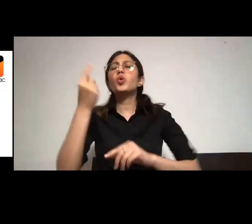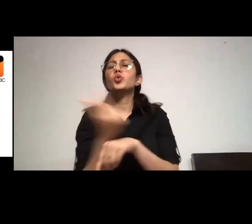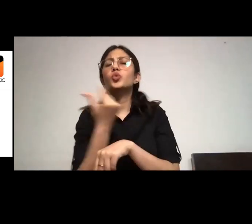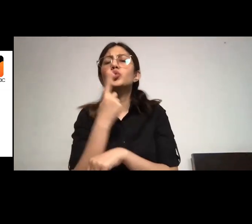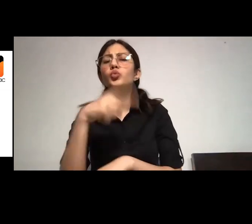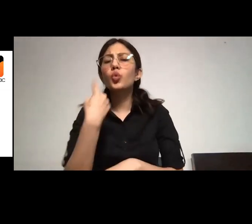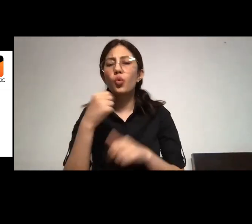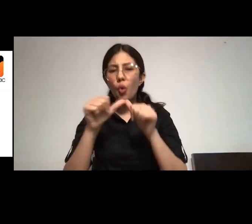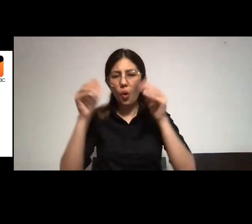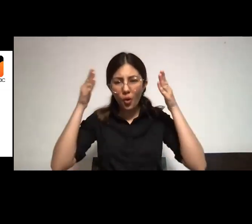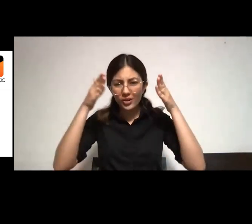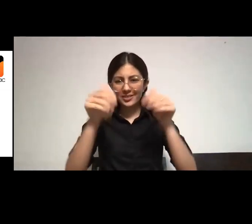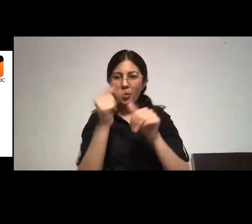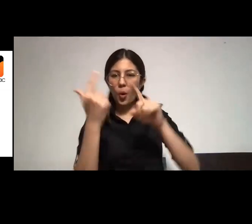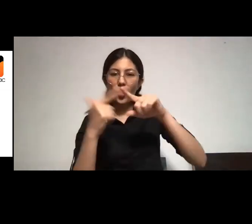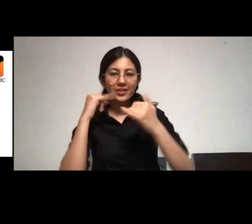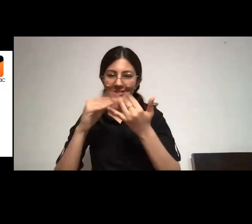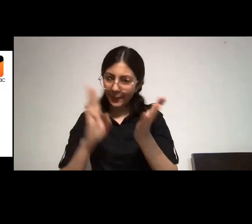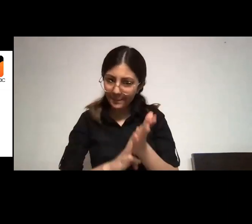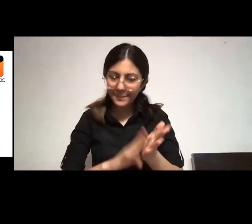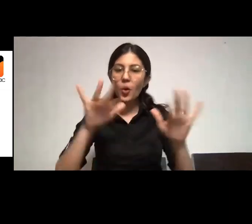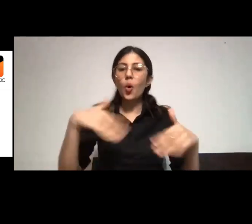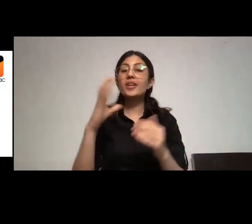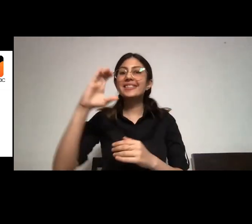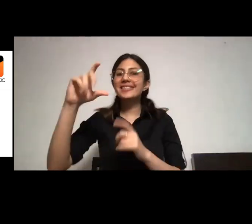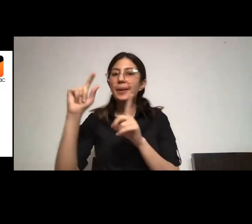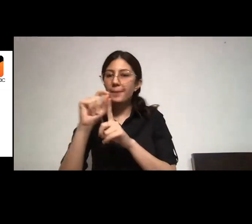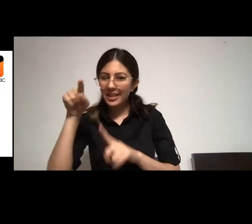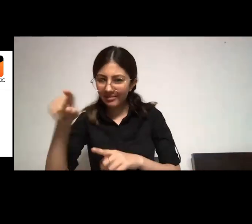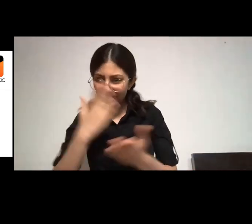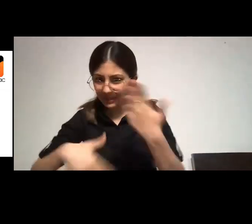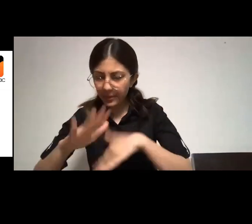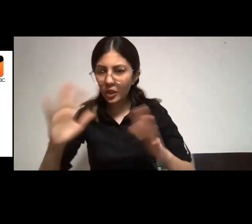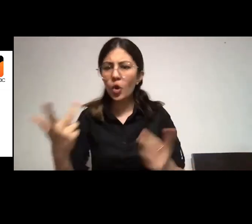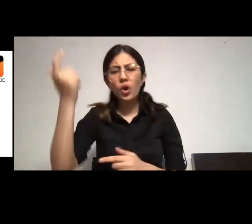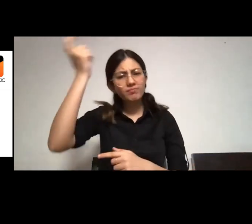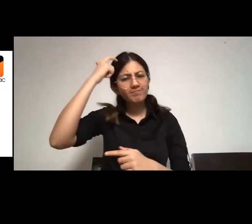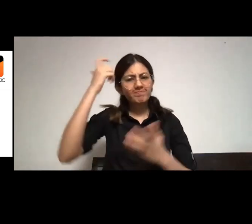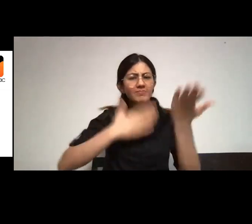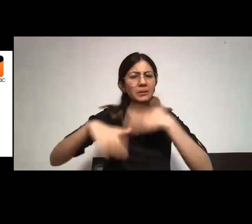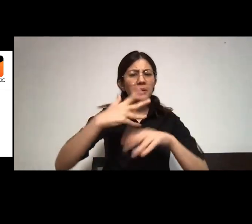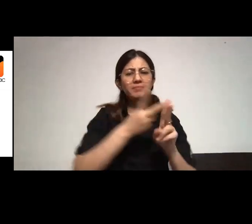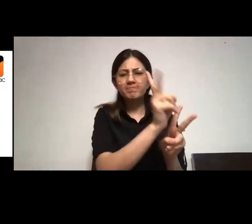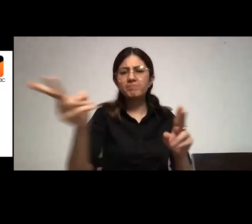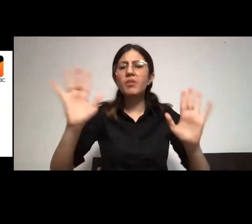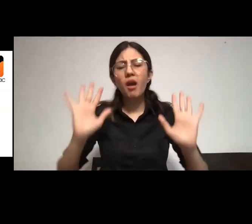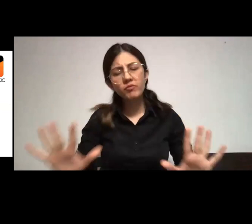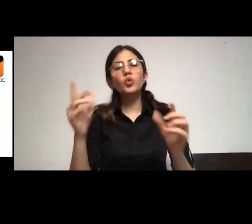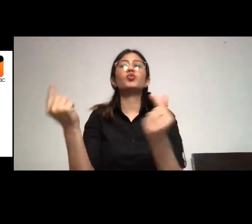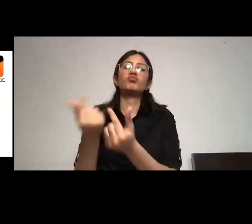with autism, cerebral palsy, intellectual challenges. We have not used it too much for the